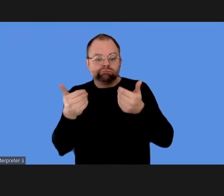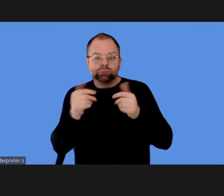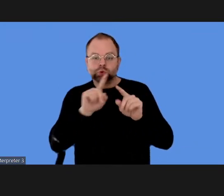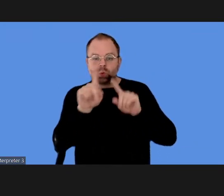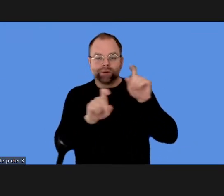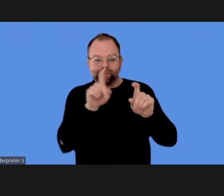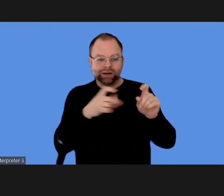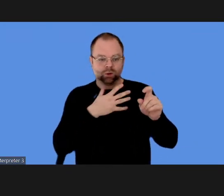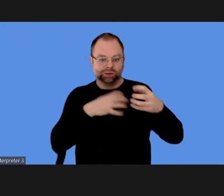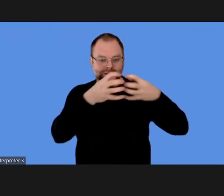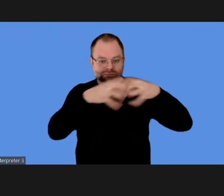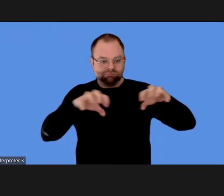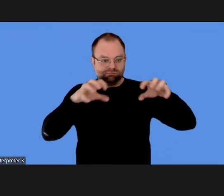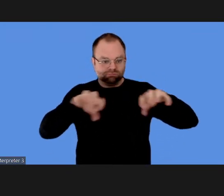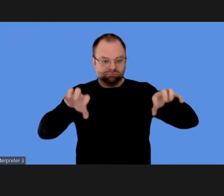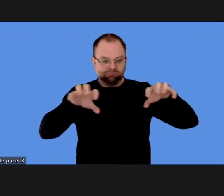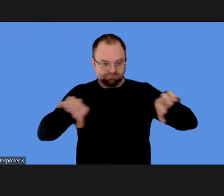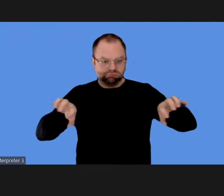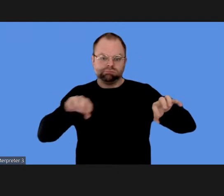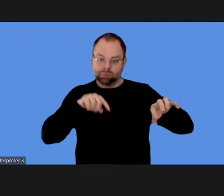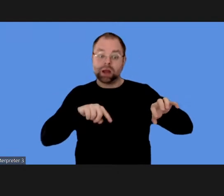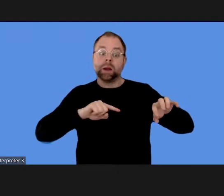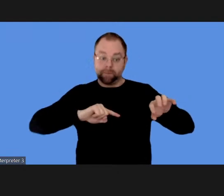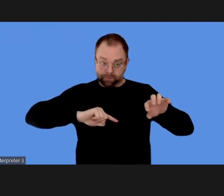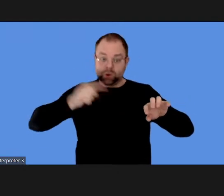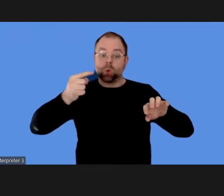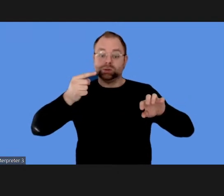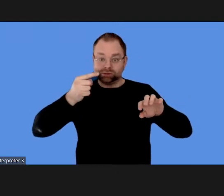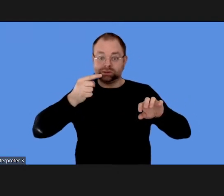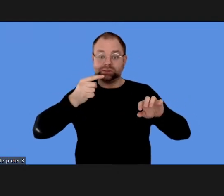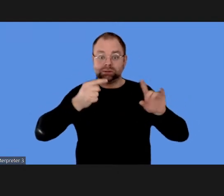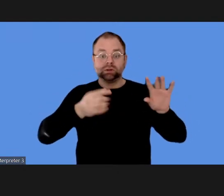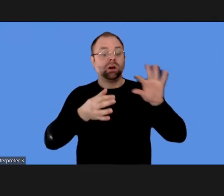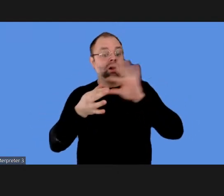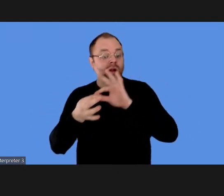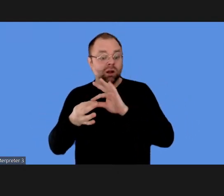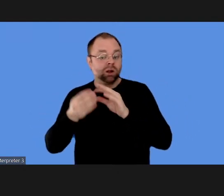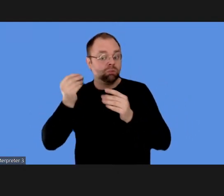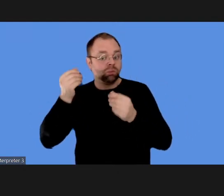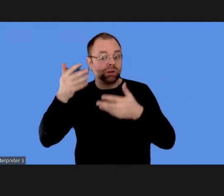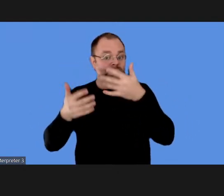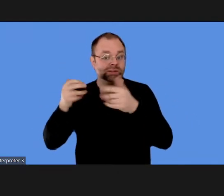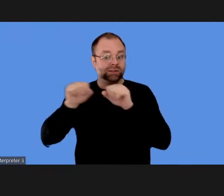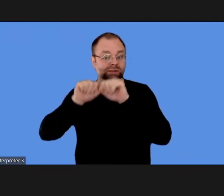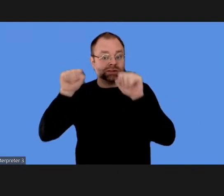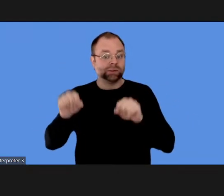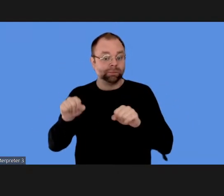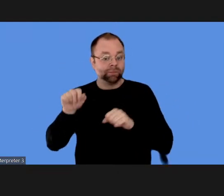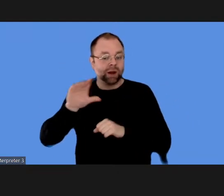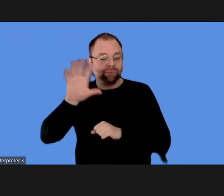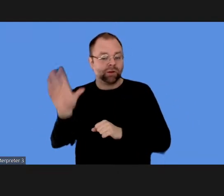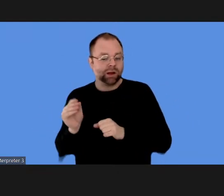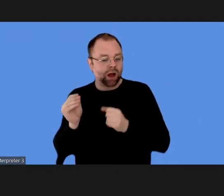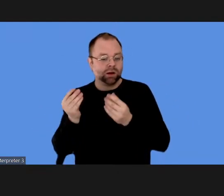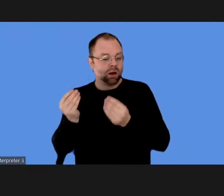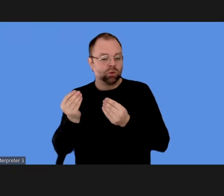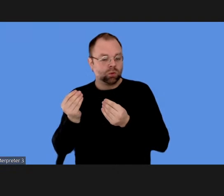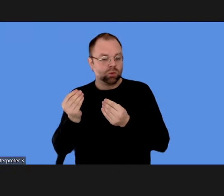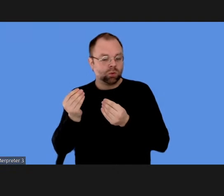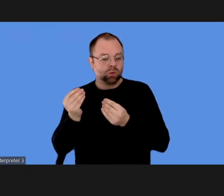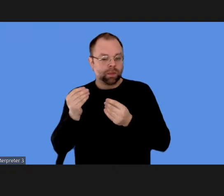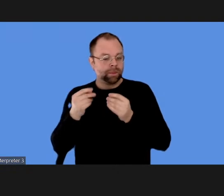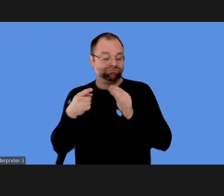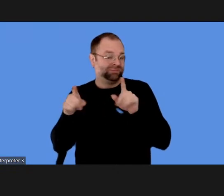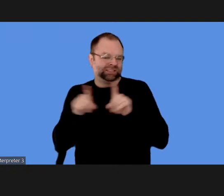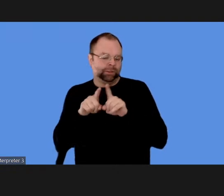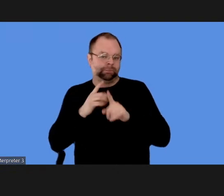nicely. This is also one of the key areas, put forward in that survey. The other is the